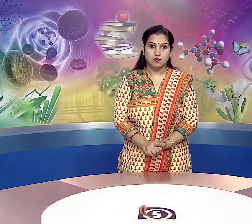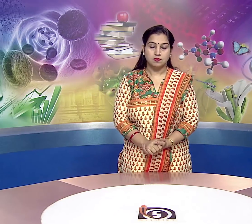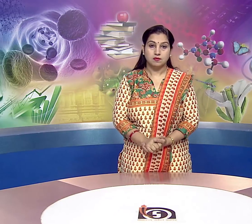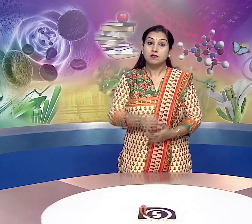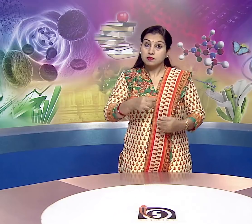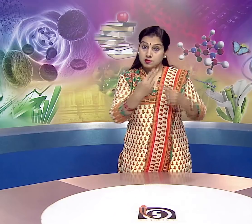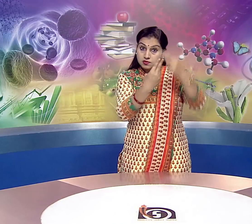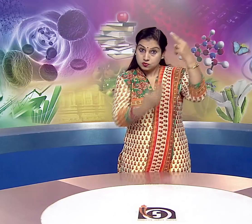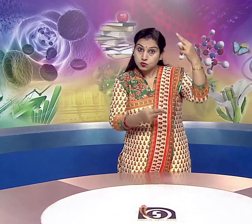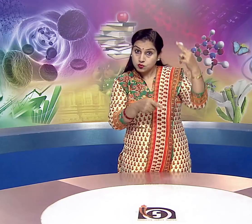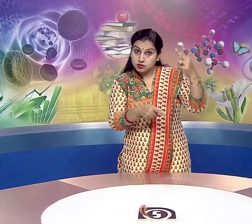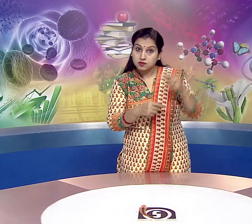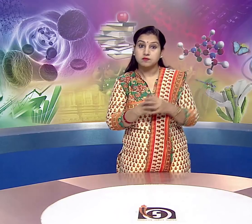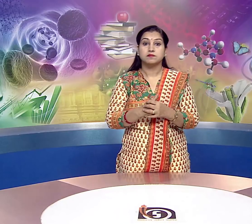This is a story